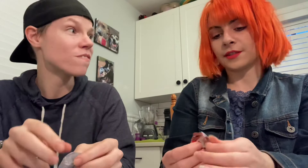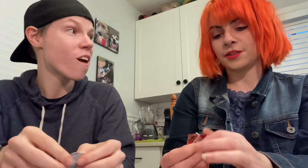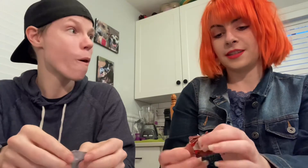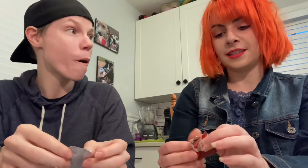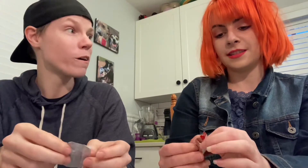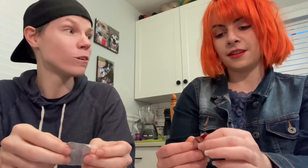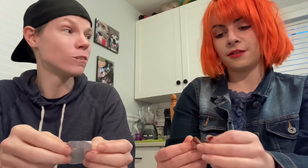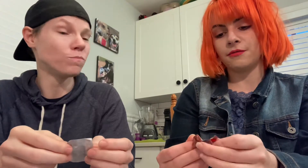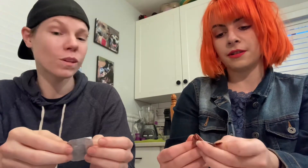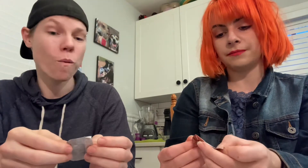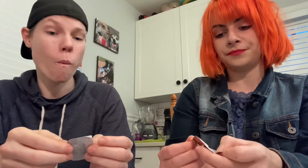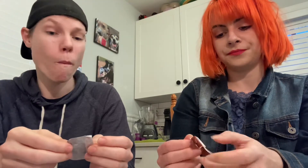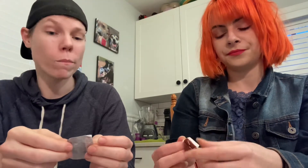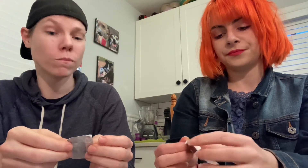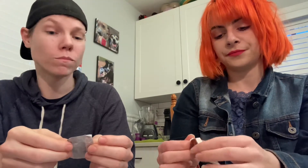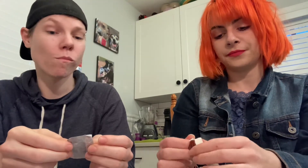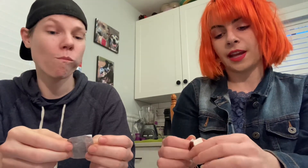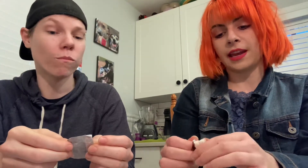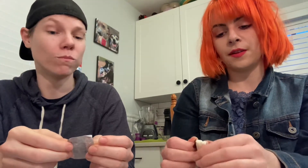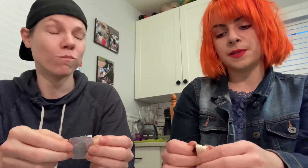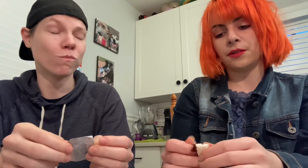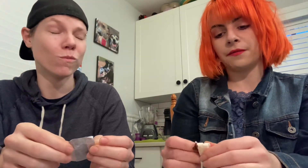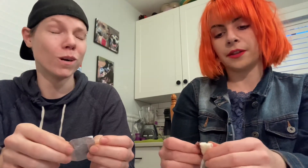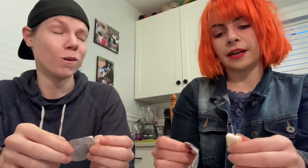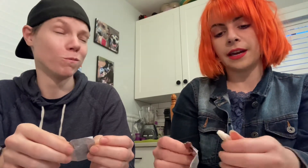Should taste like Coke. I gave up soda for Lent, guys.